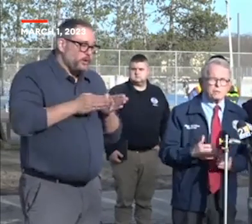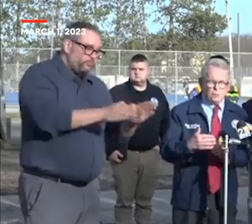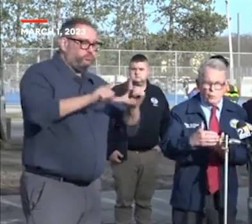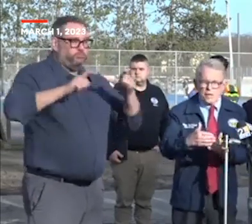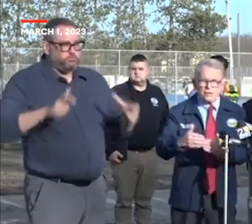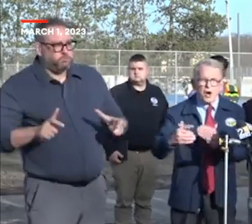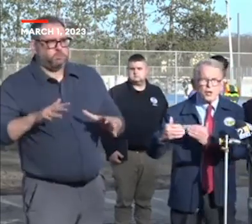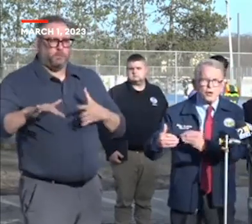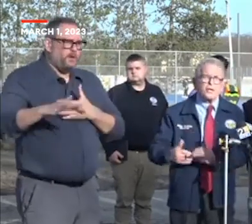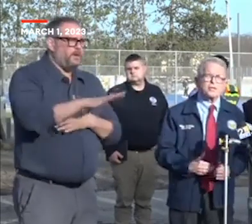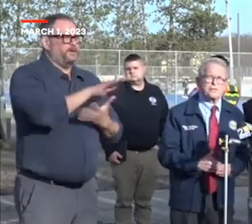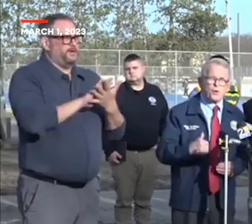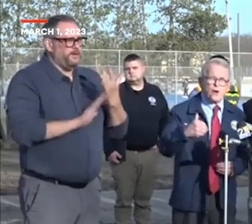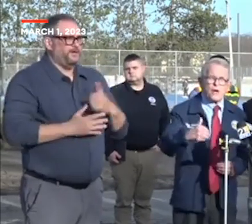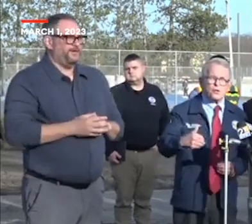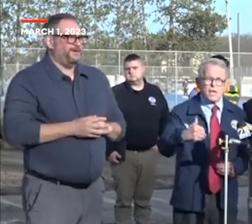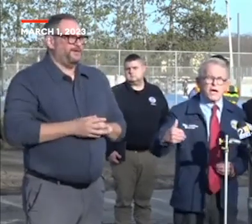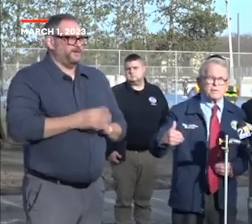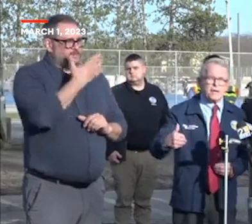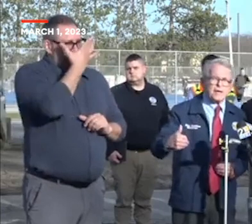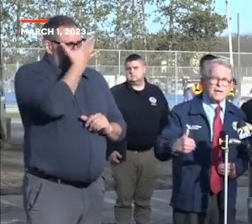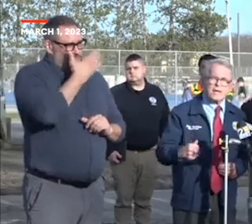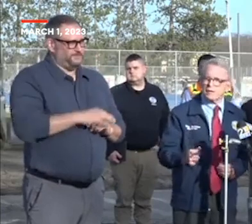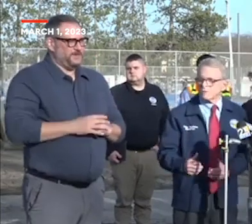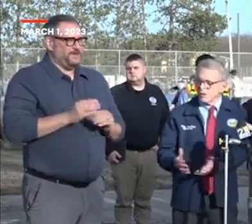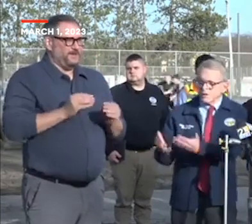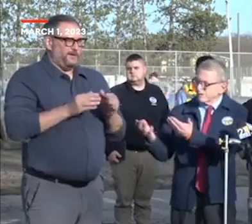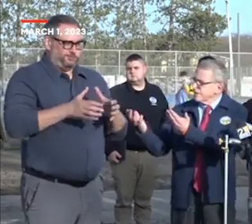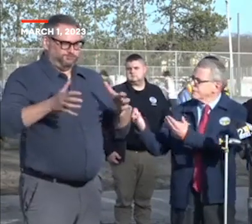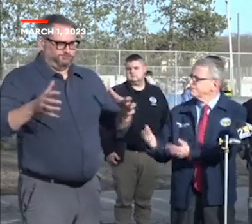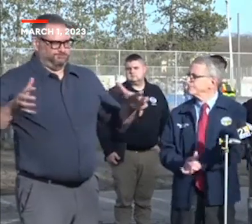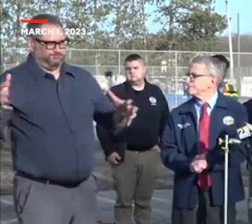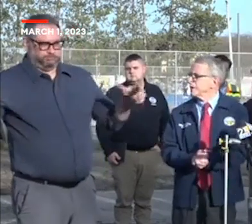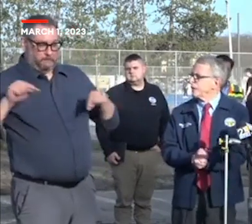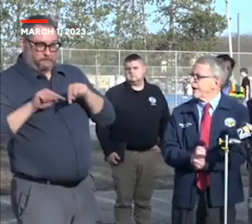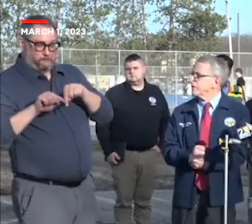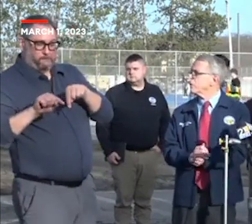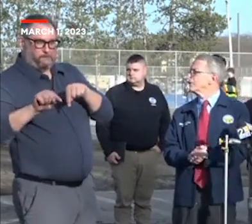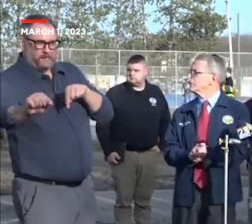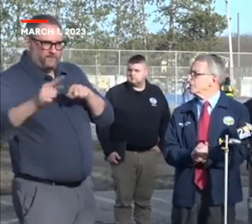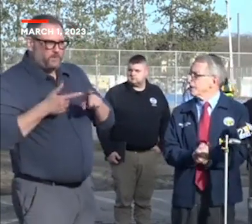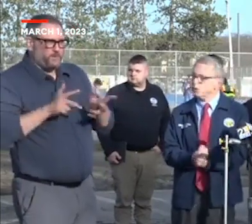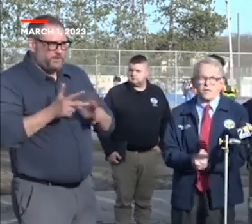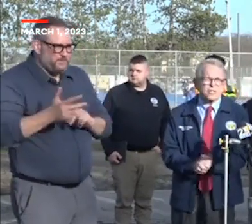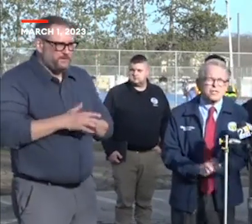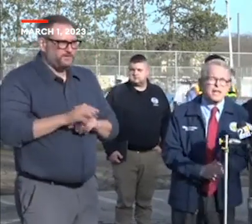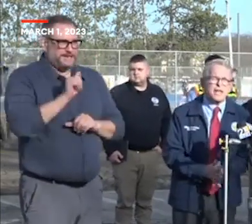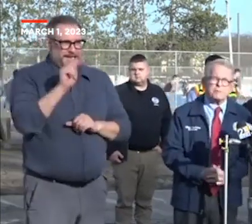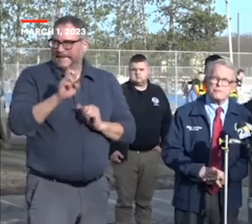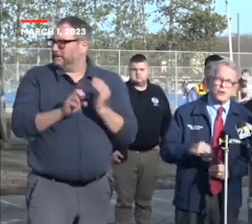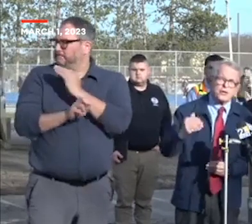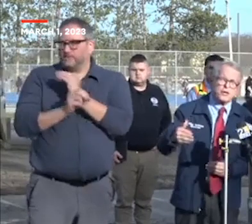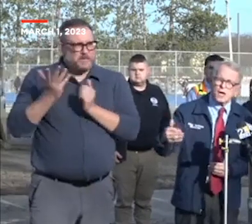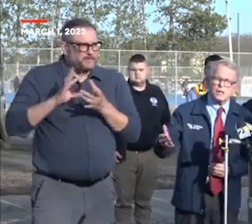what we can tell you is the further out you get, and I'll let I don't know, Ann or someone else wants to take